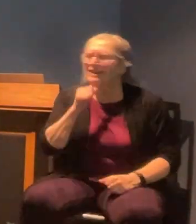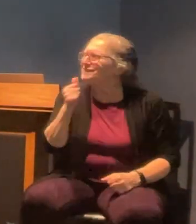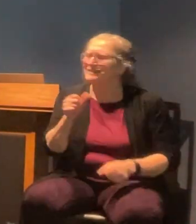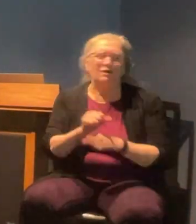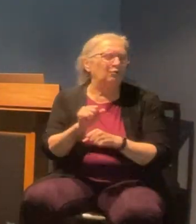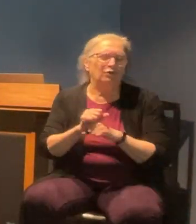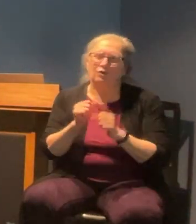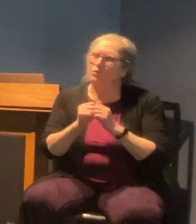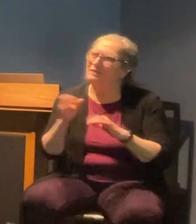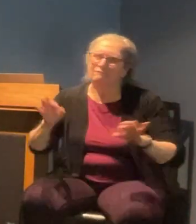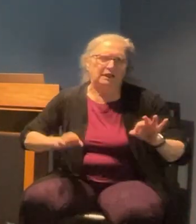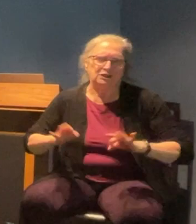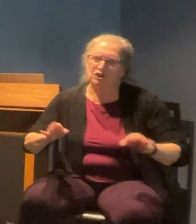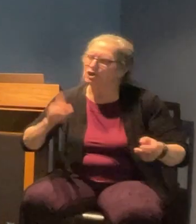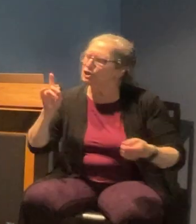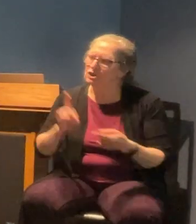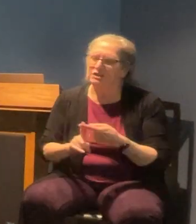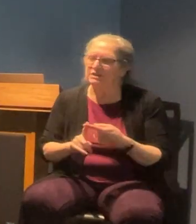until